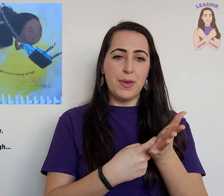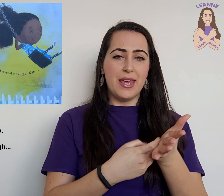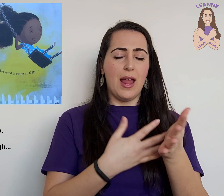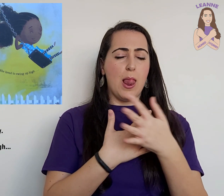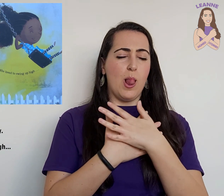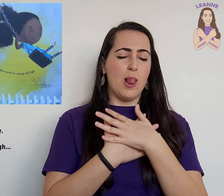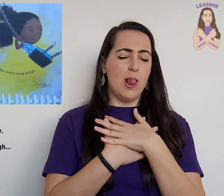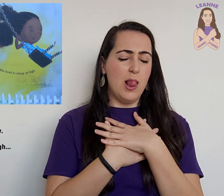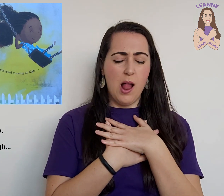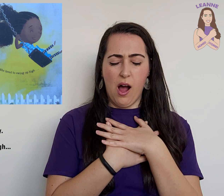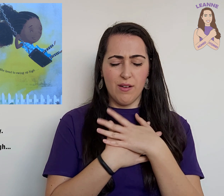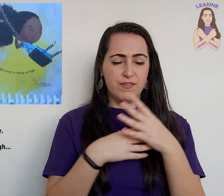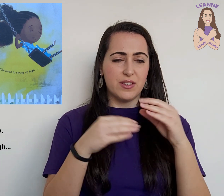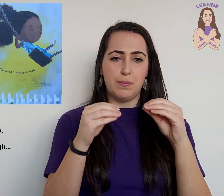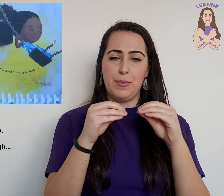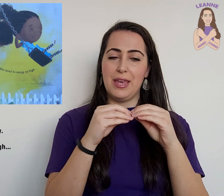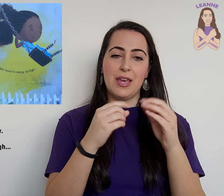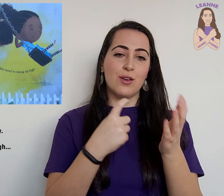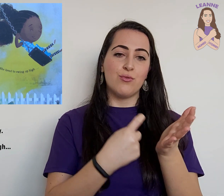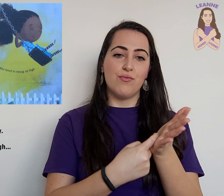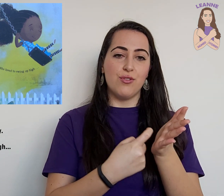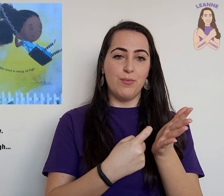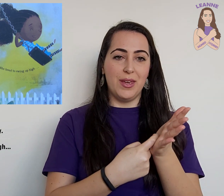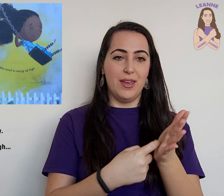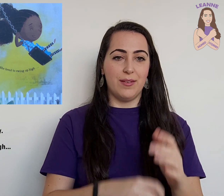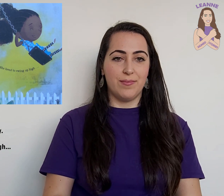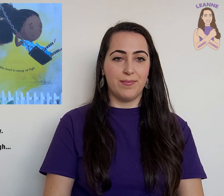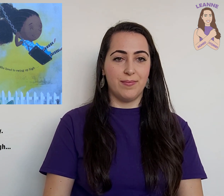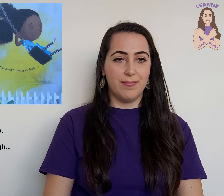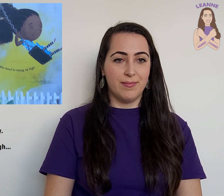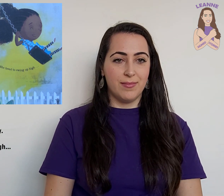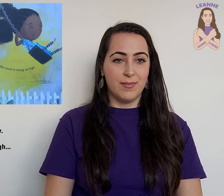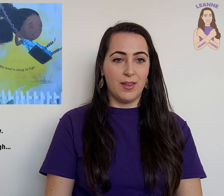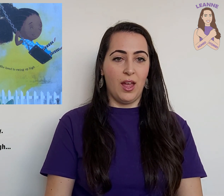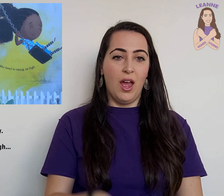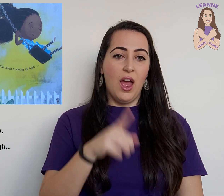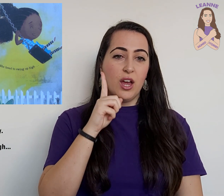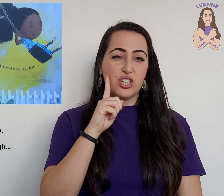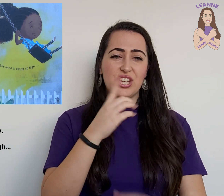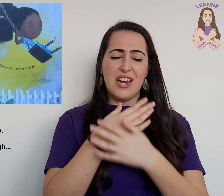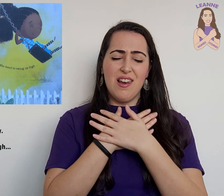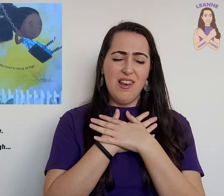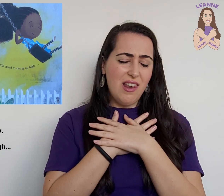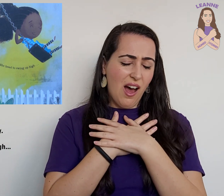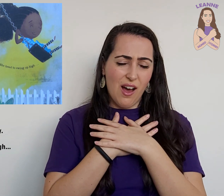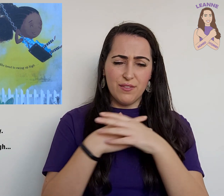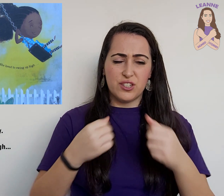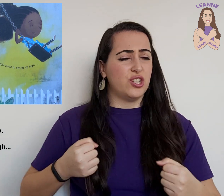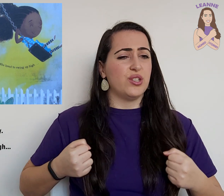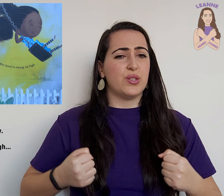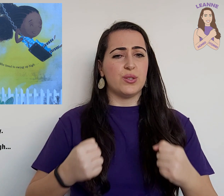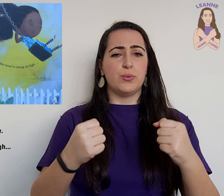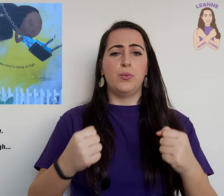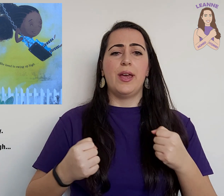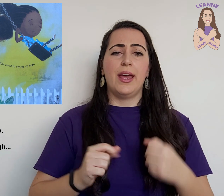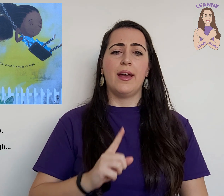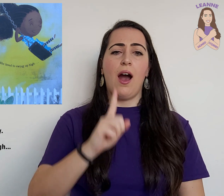Ruby loved being Ruby. She loved to swing